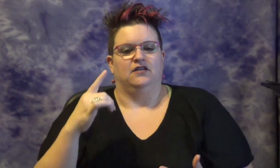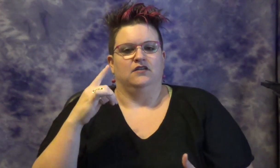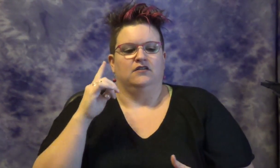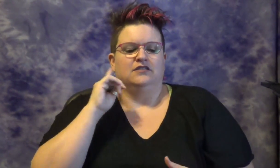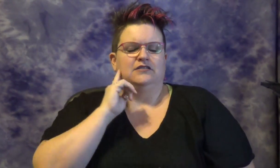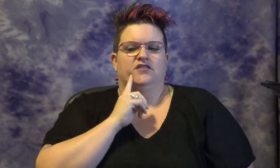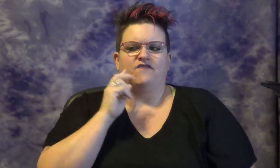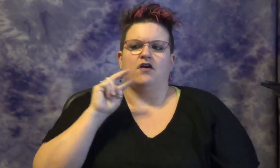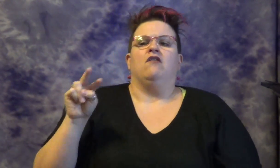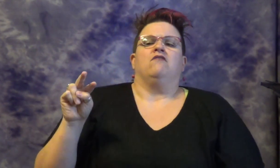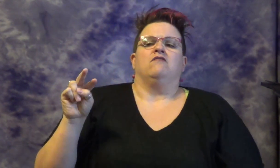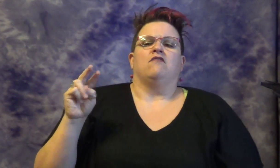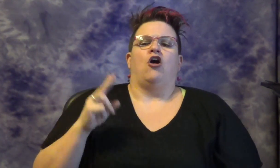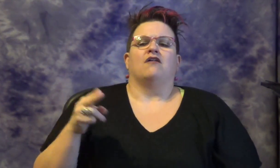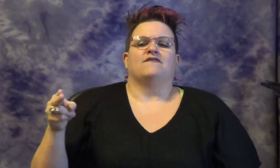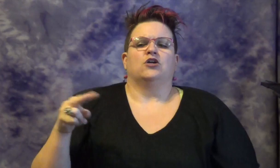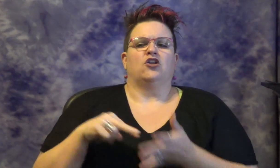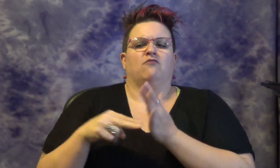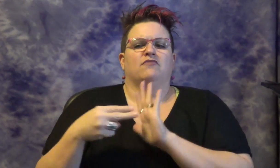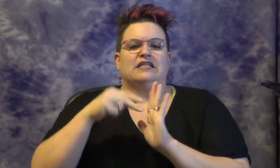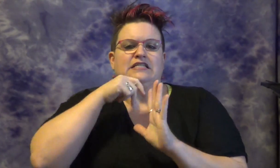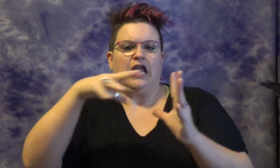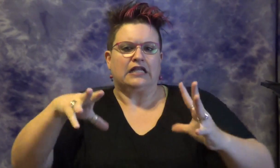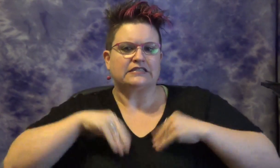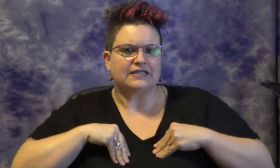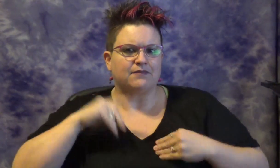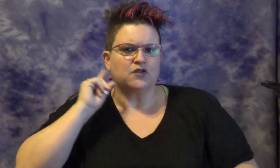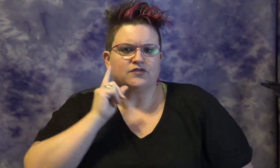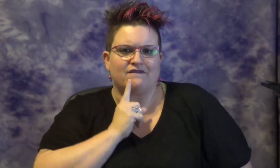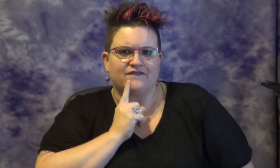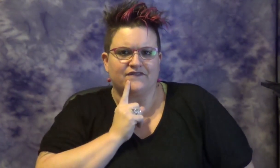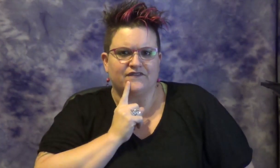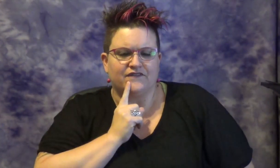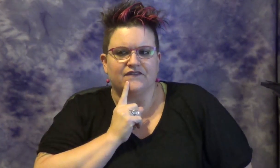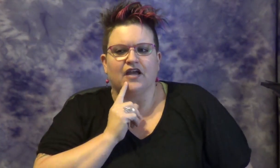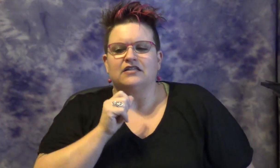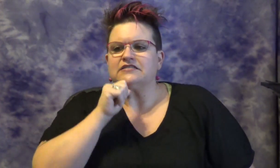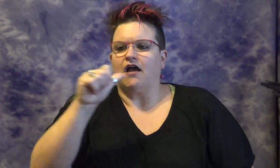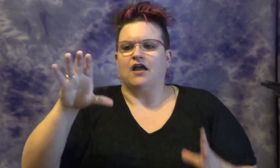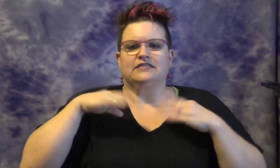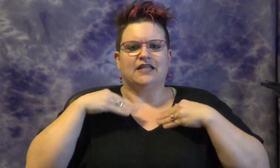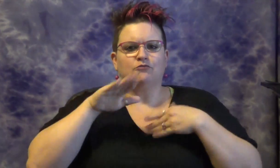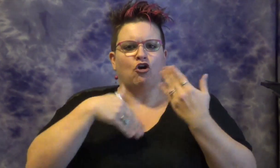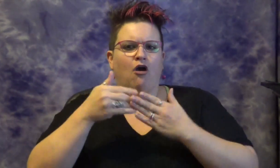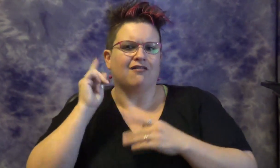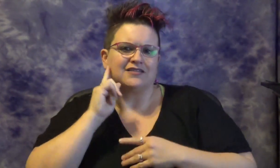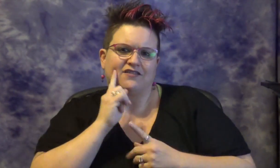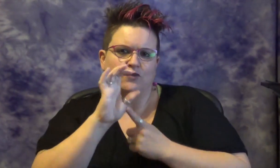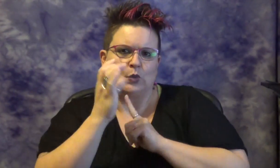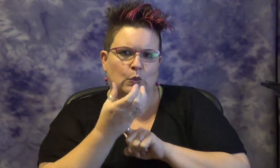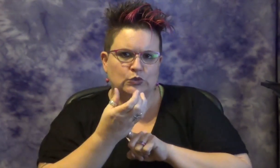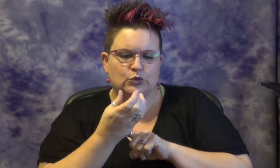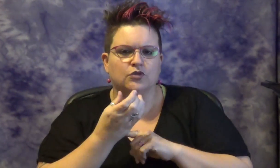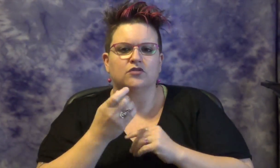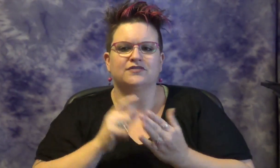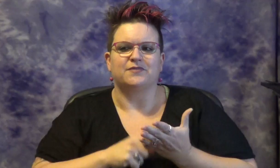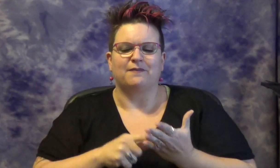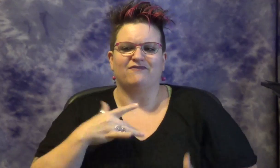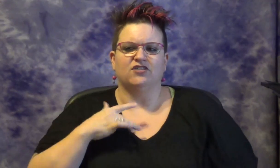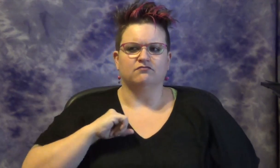in the deaf world. So if you label yourself as being hard of hearing, that means you definitely are not accepting